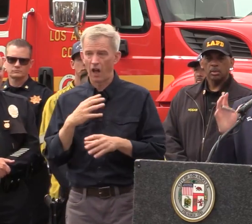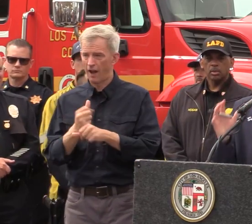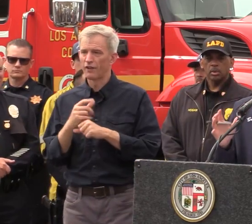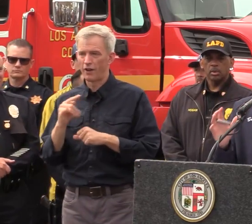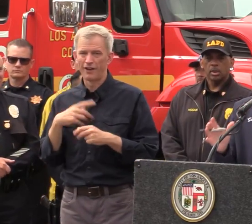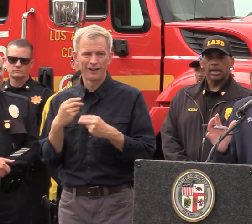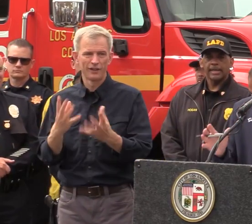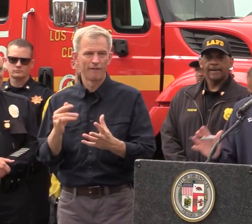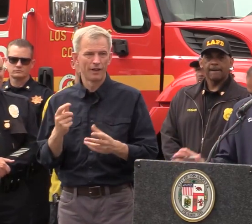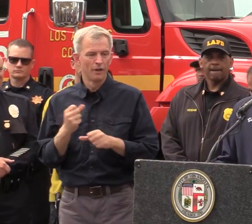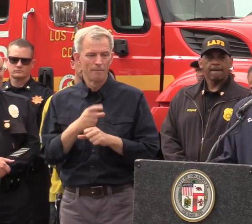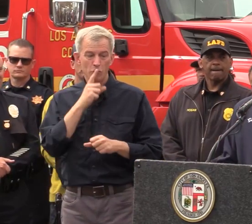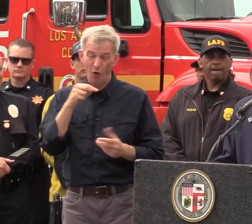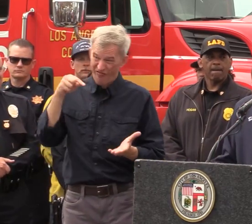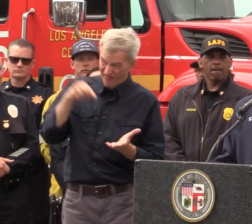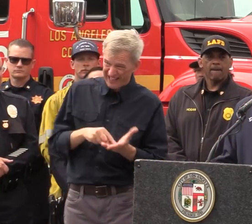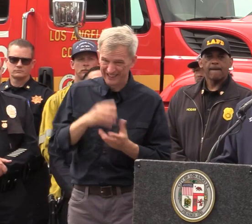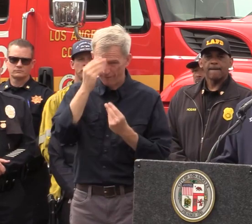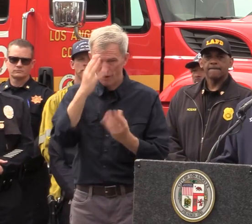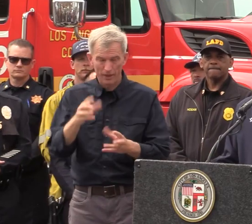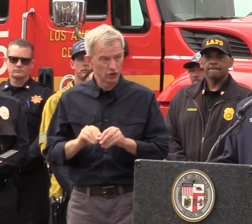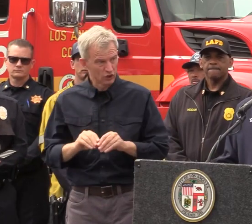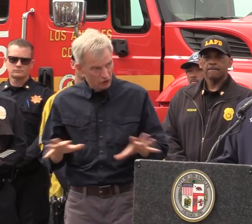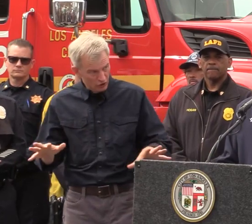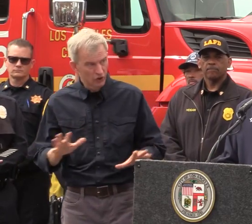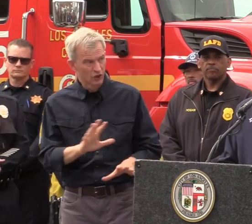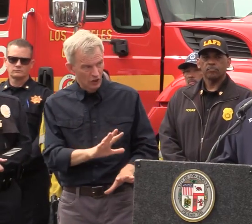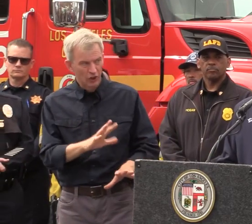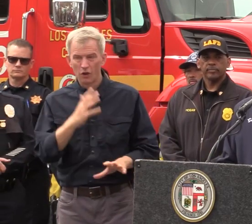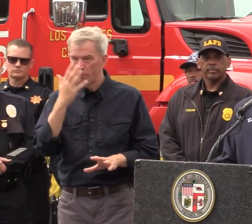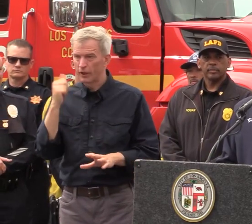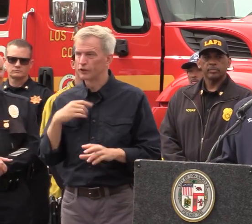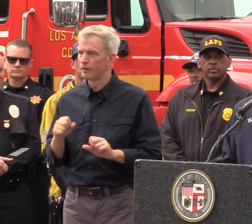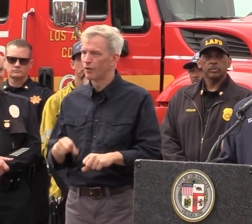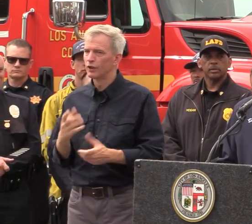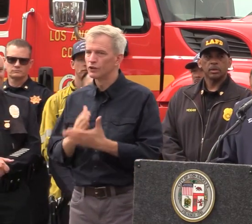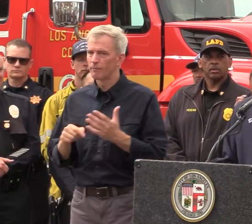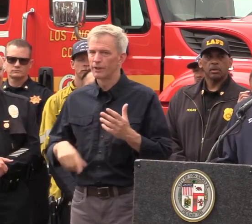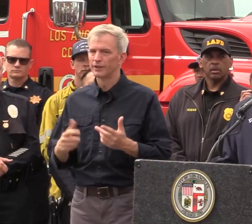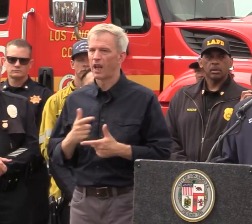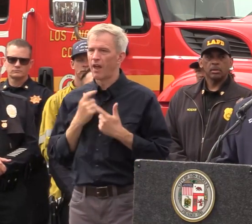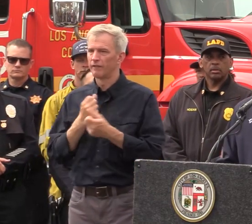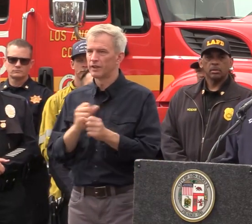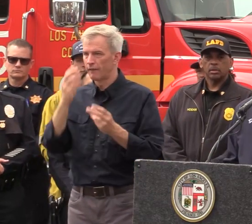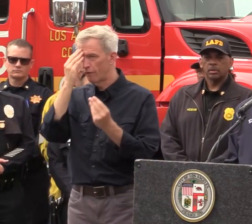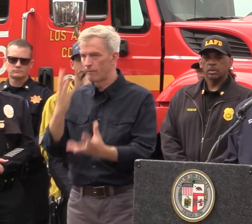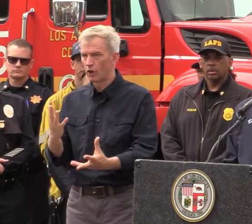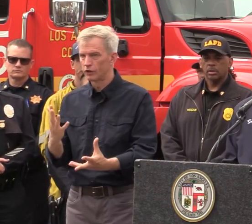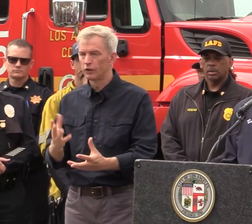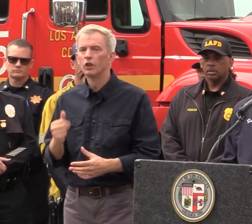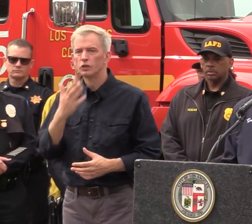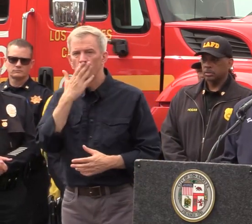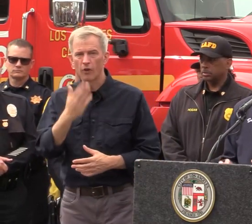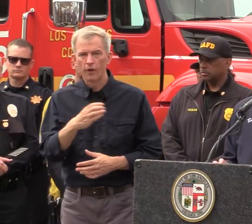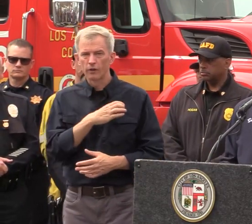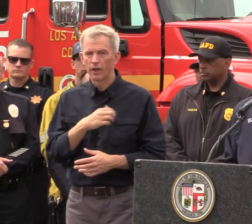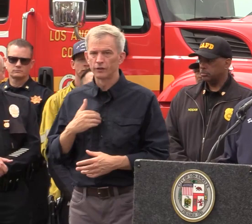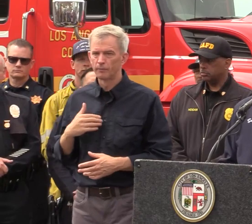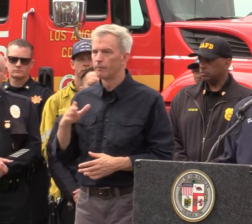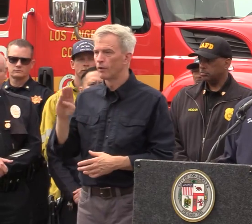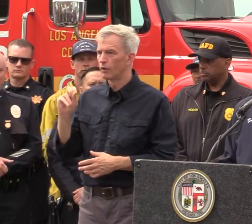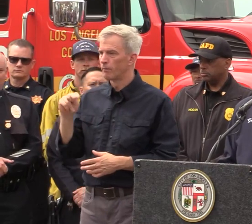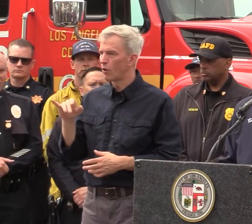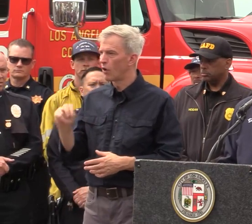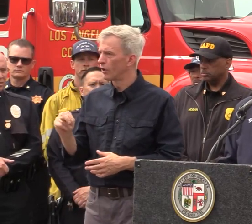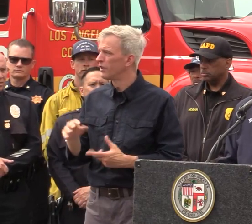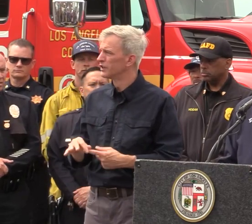make sure this information gets out at this moment as much as possible, because some of this will be life-saving information. So thank you very much, Councilmember Bonin,